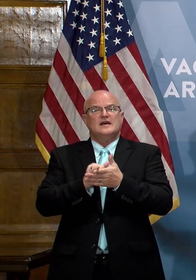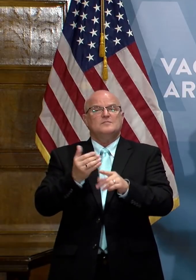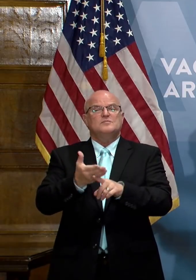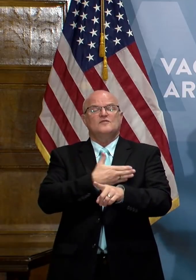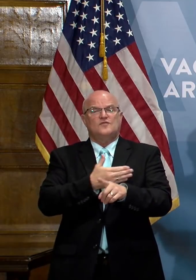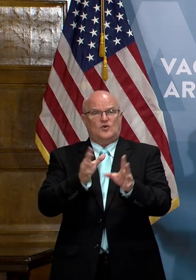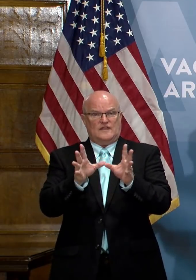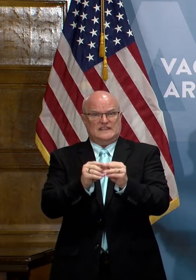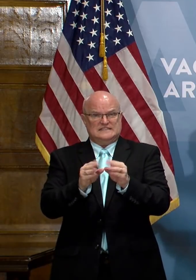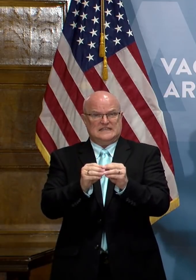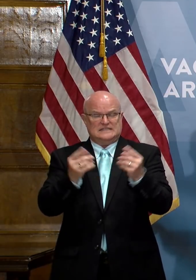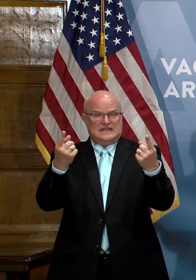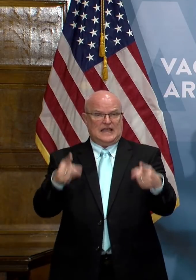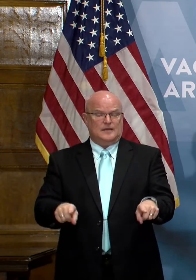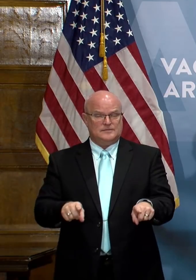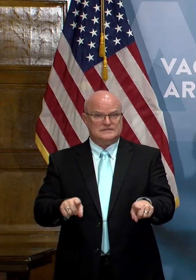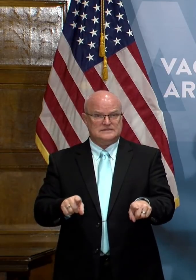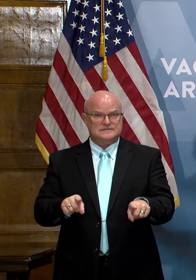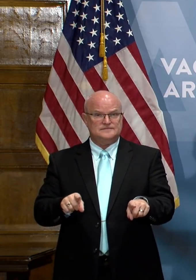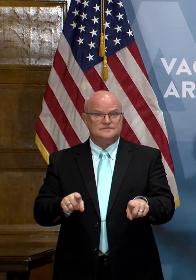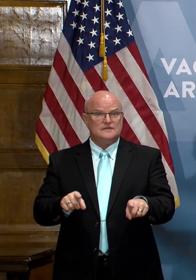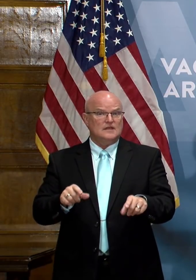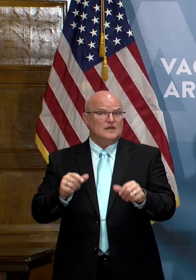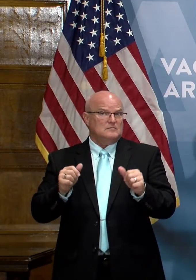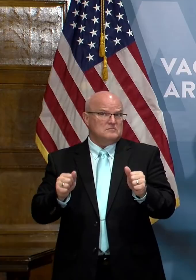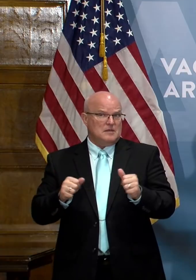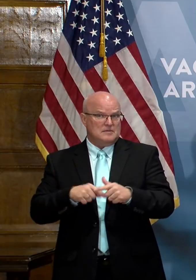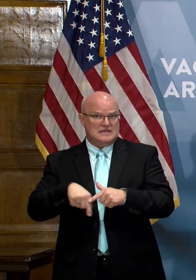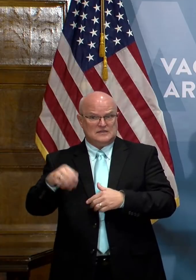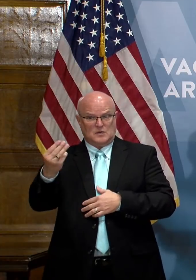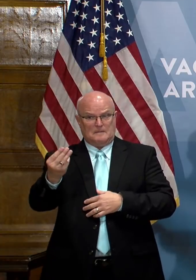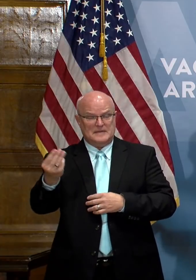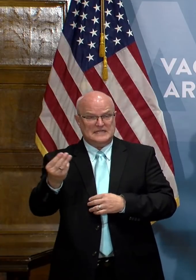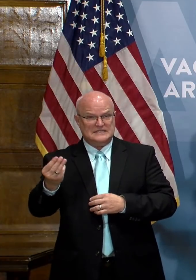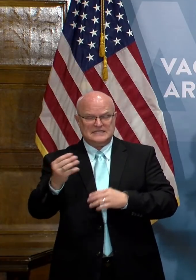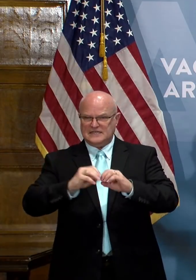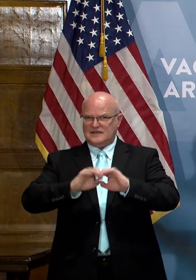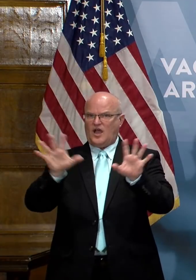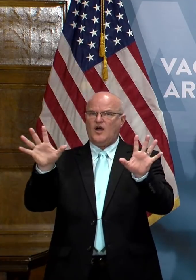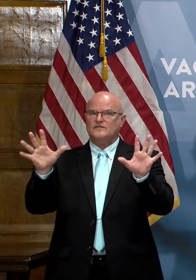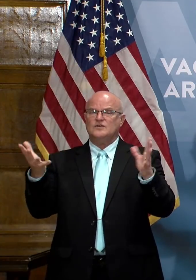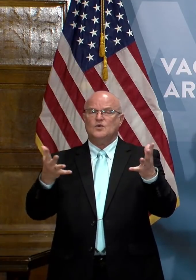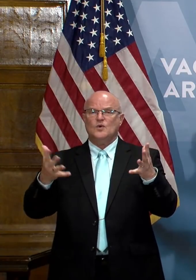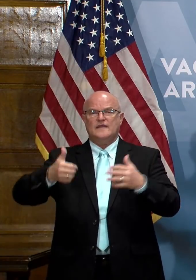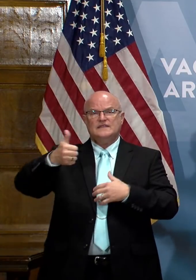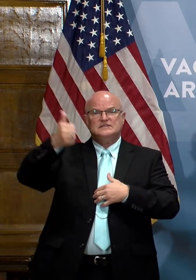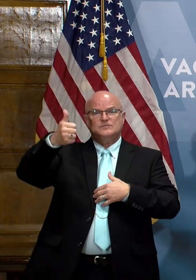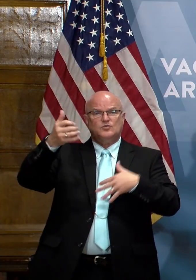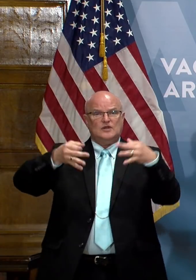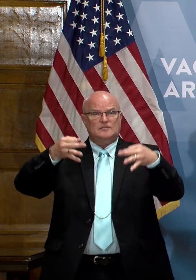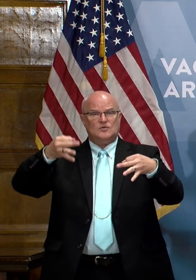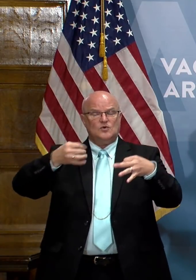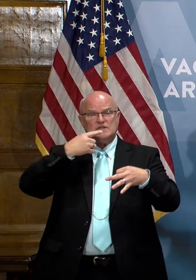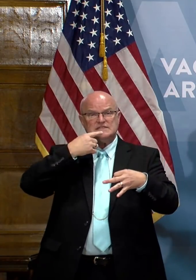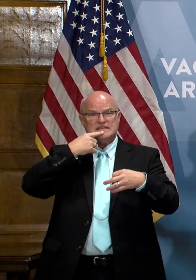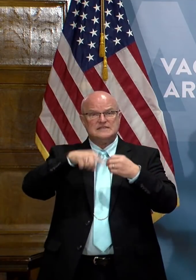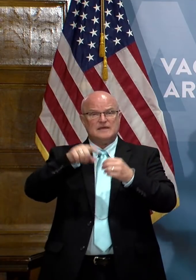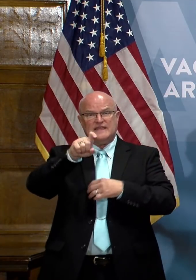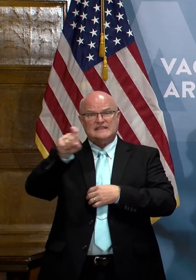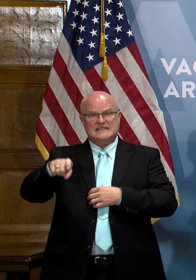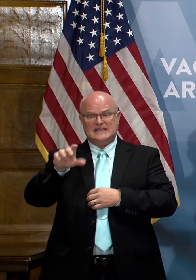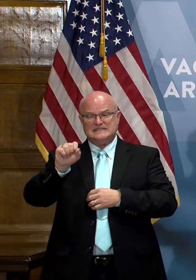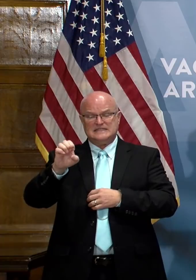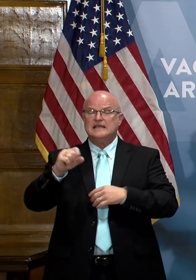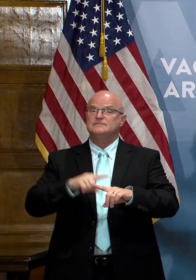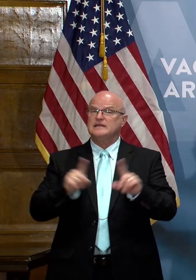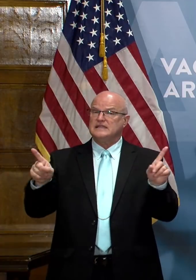before the session comes about. It could be next Monday. And obviously what the Supreme Court says on the Texas case